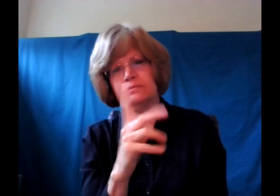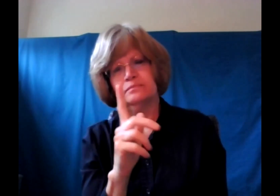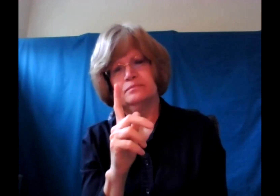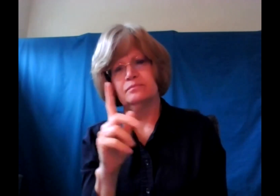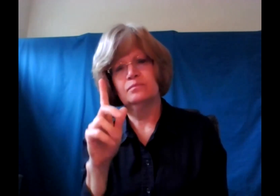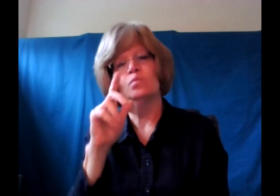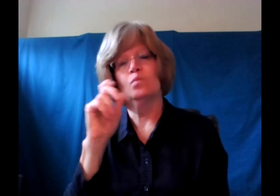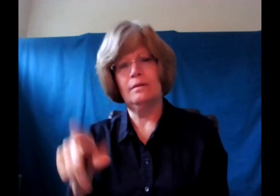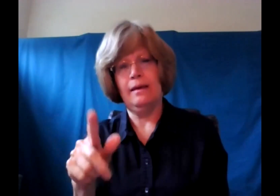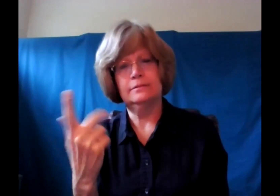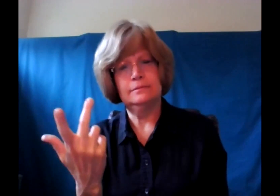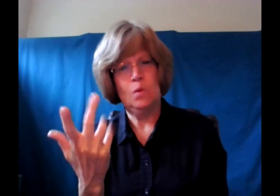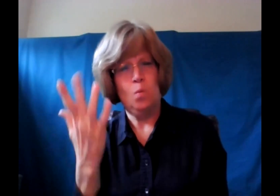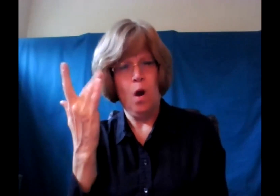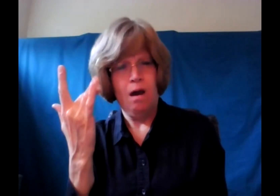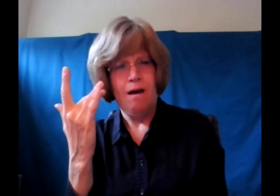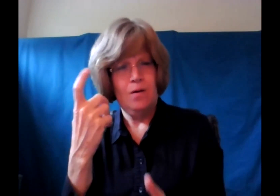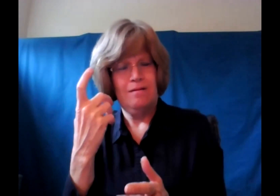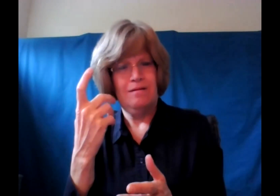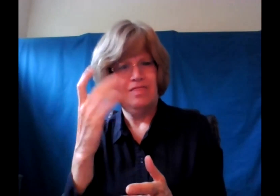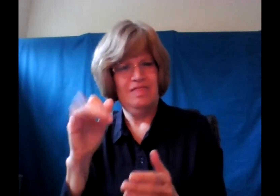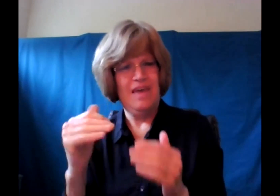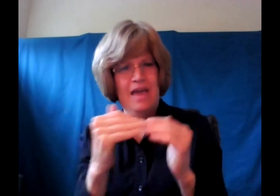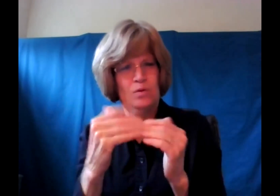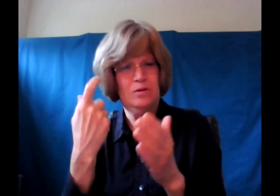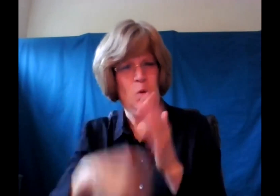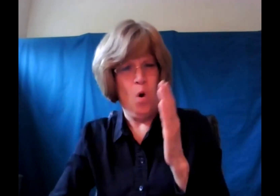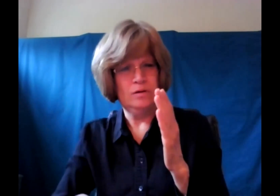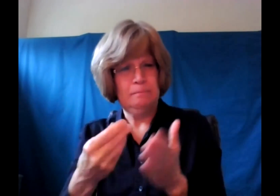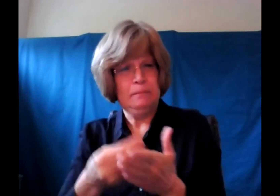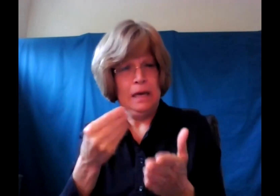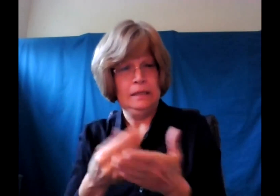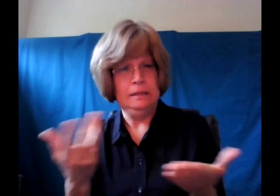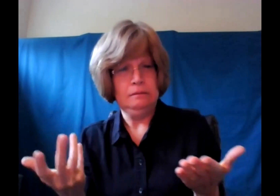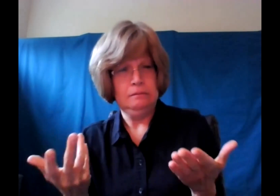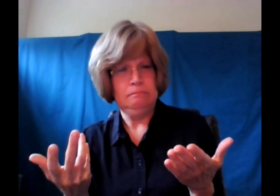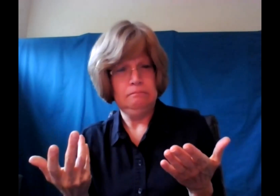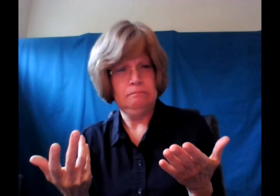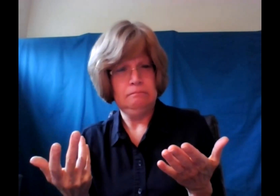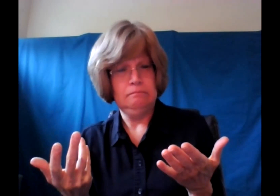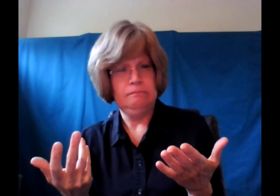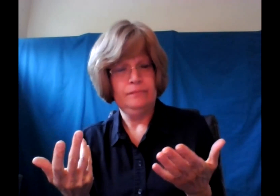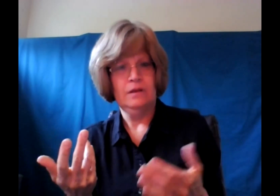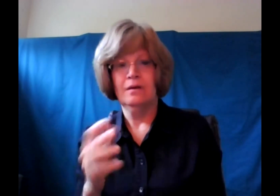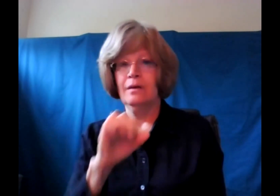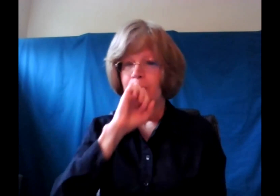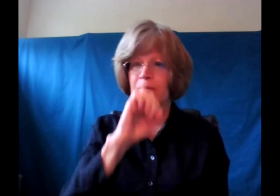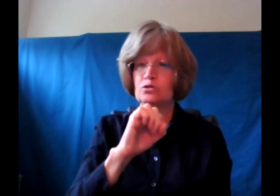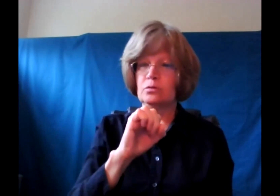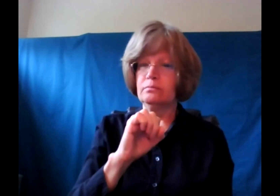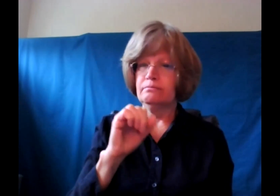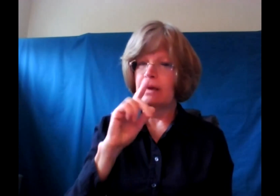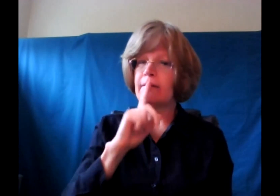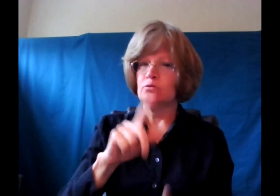Reverend Brawner, said, well, why does it cost all this money for what we're doing with the economic justice system? And the bishop didn't answer